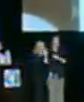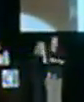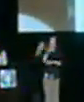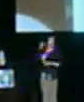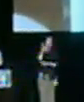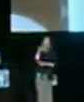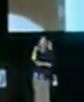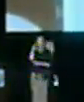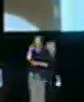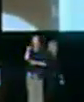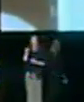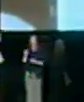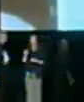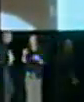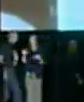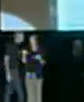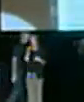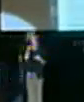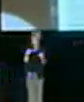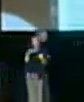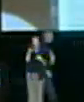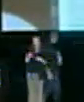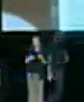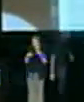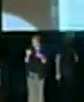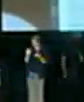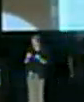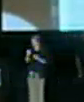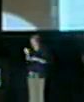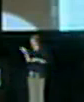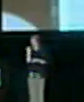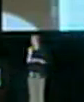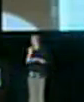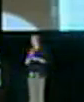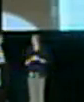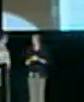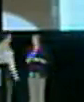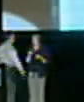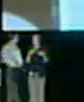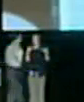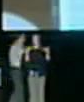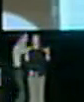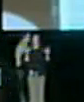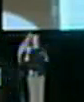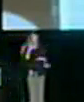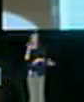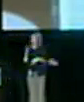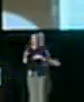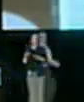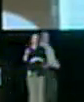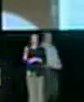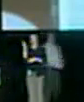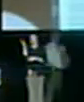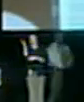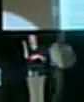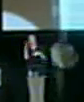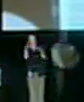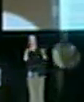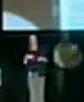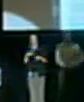I think you could, even though we don't have a question, why don't you come on up, and when we're done with the questions, I'll have you give that brief